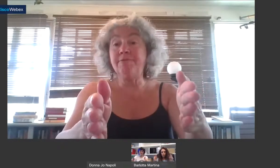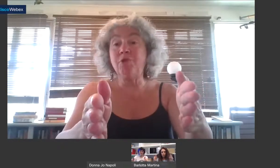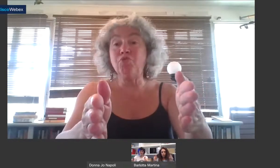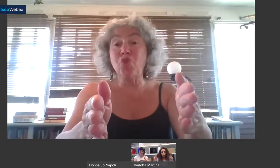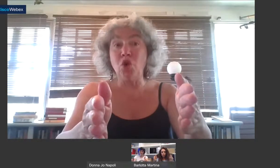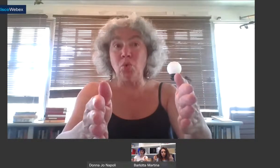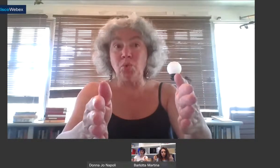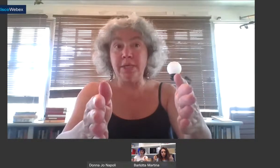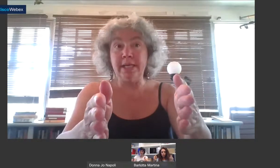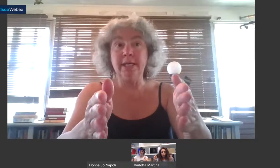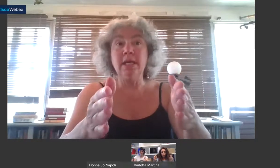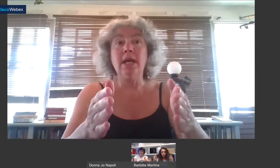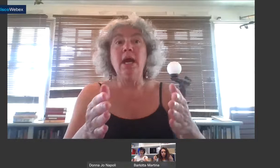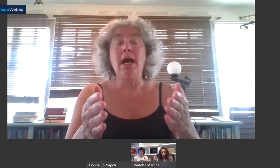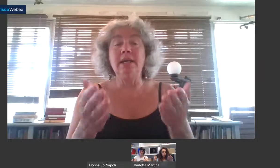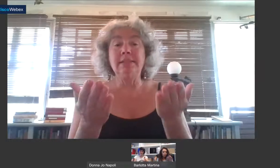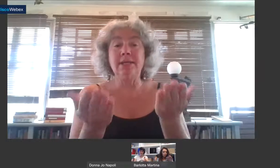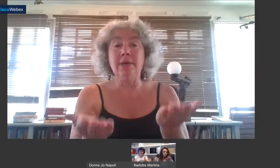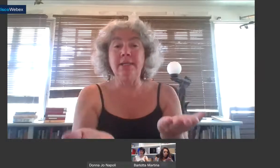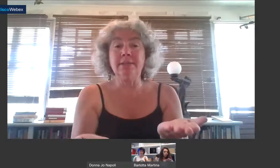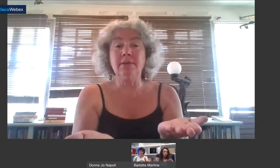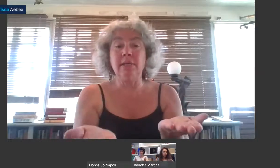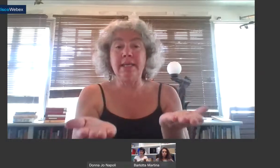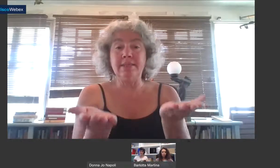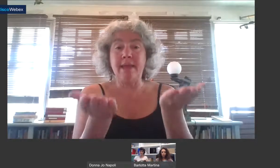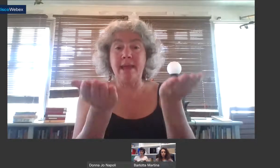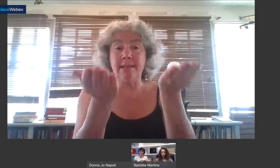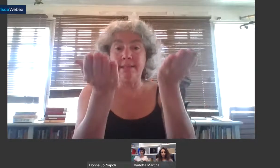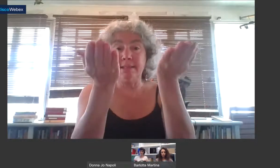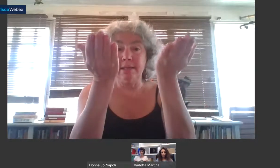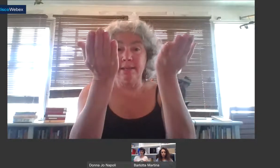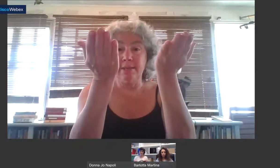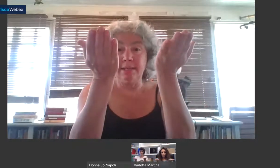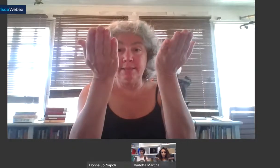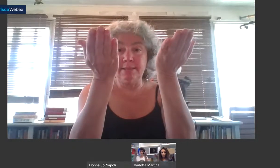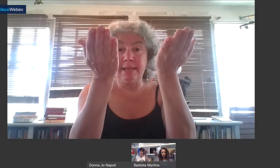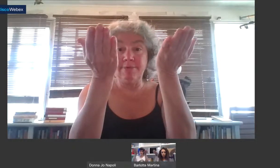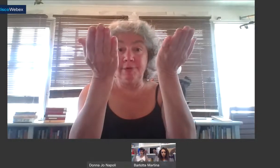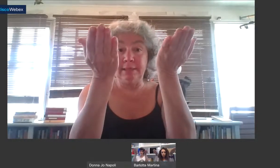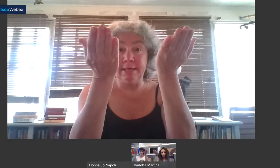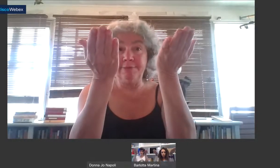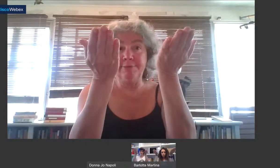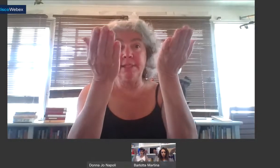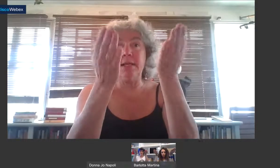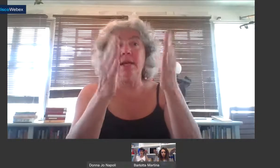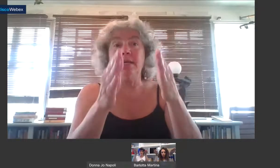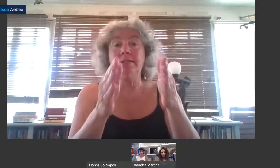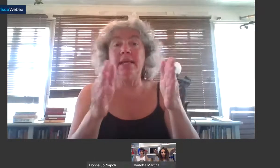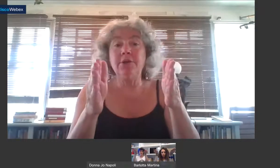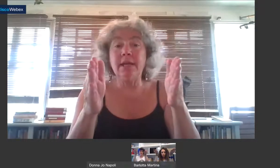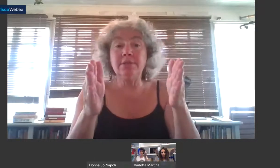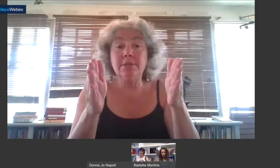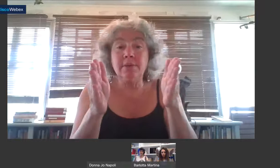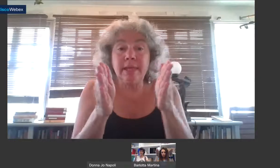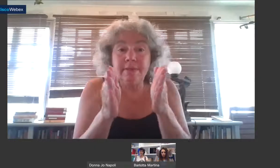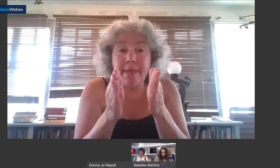for road. Take your hands and go like that. That's a sign for lift. Take your hands and go like